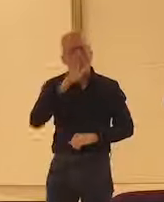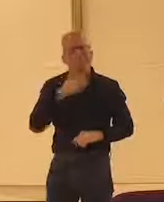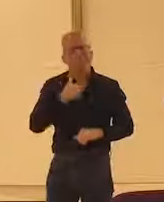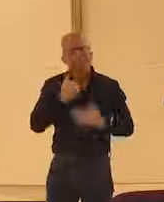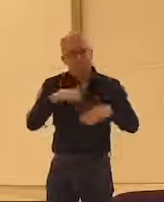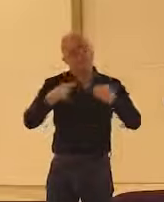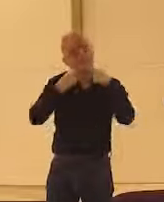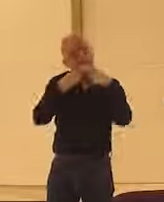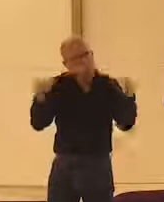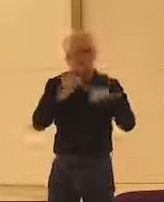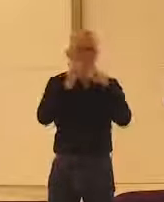earlier this year,